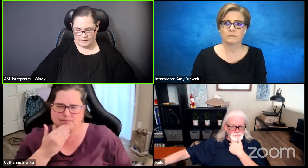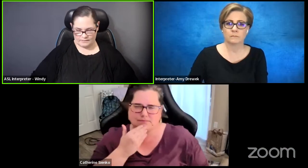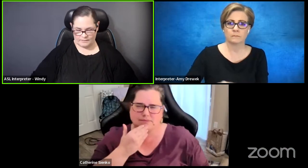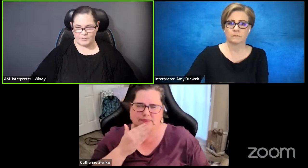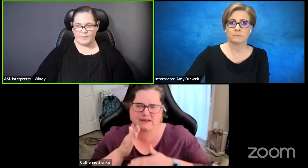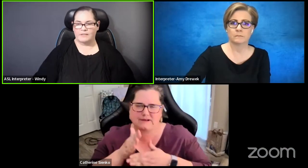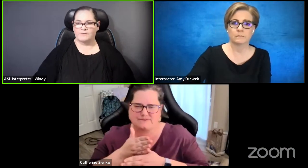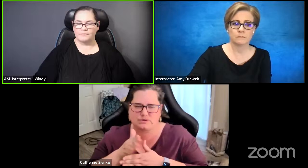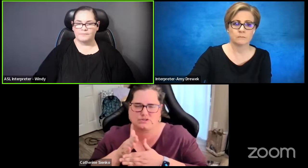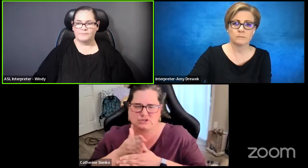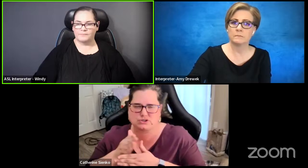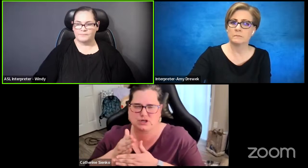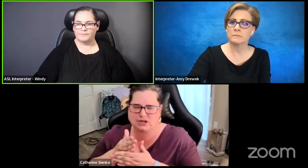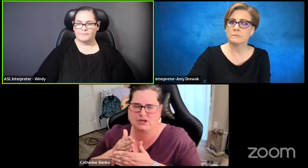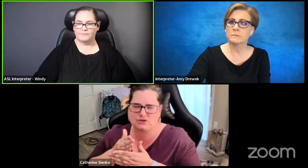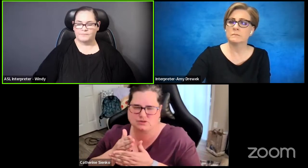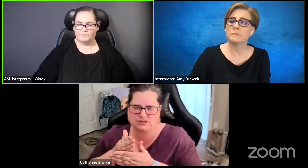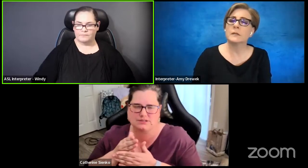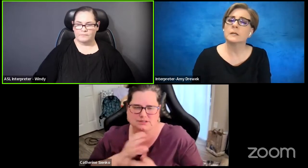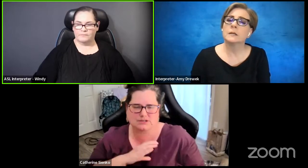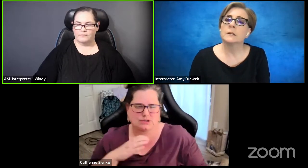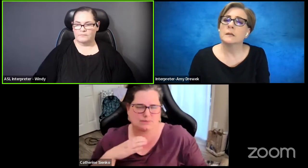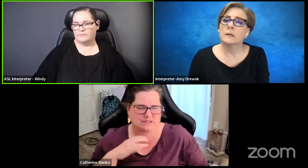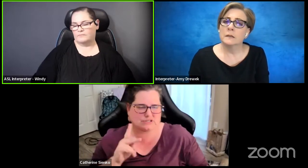is my perspective.